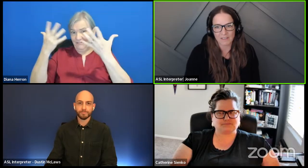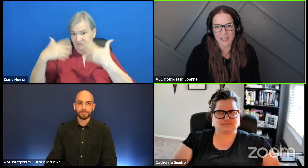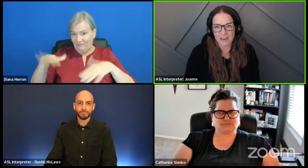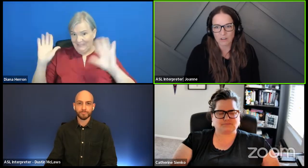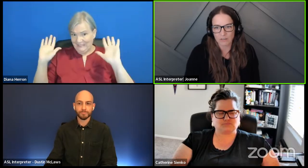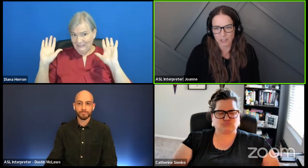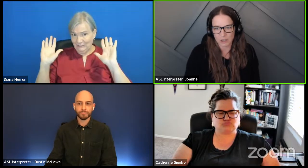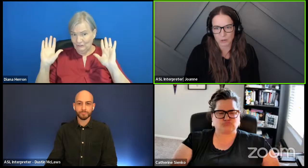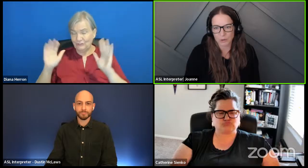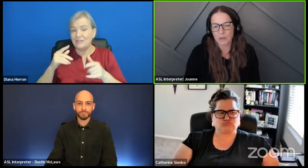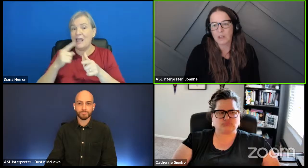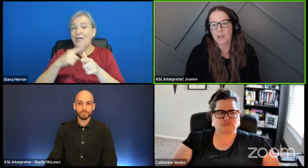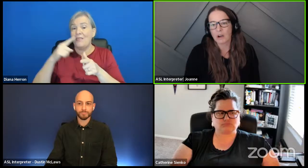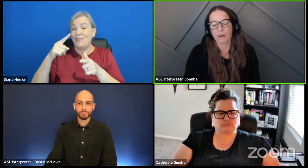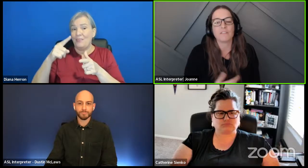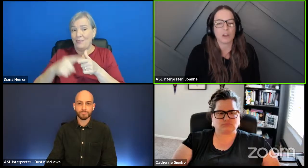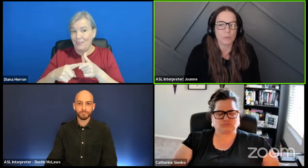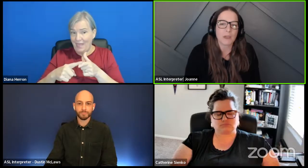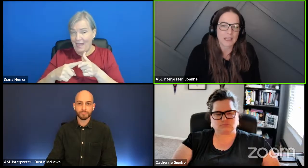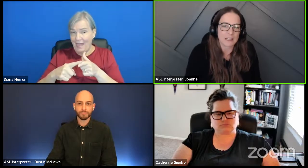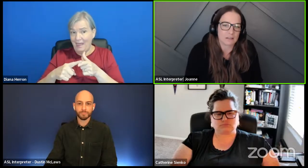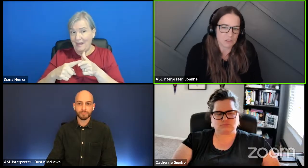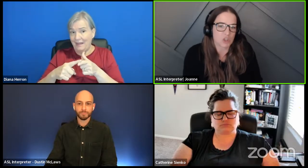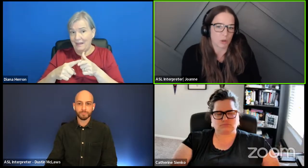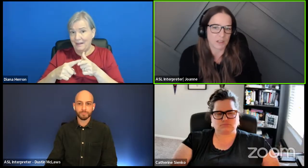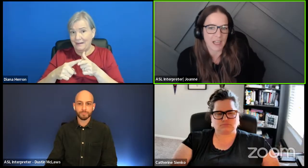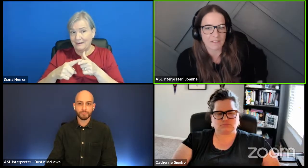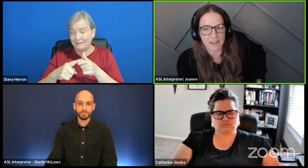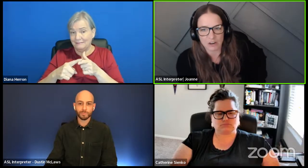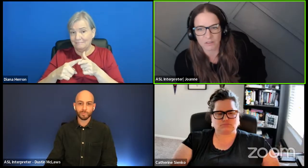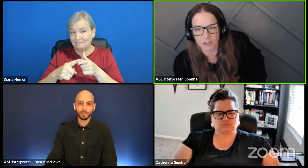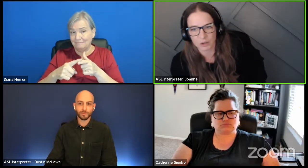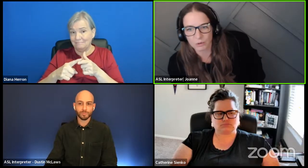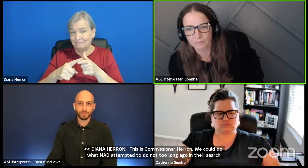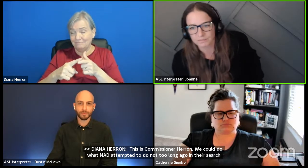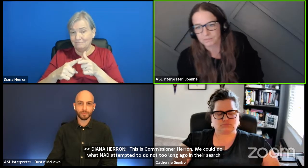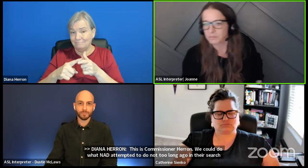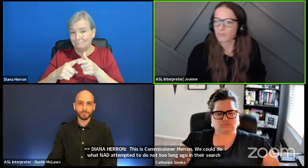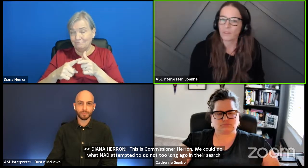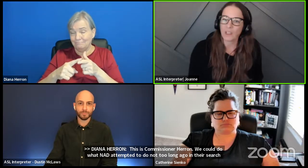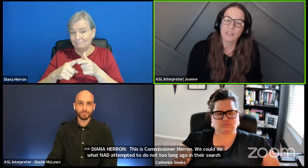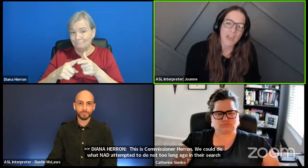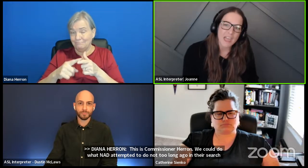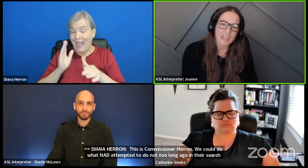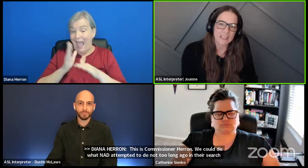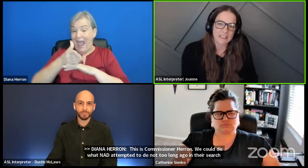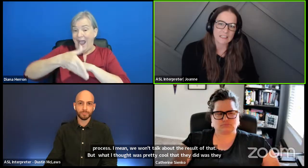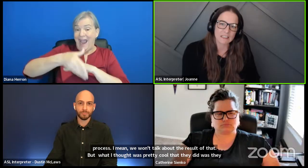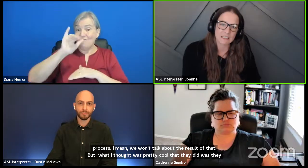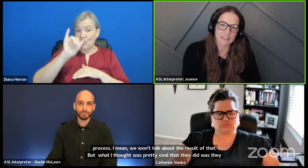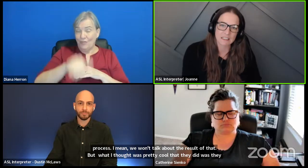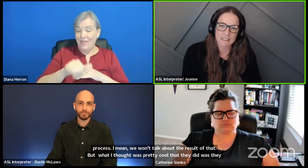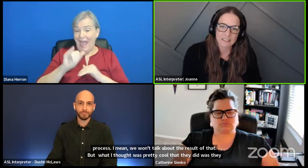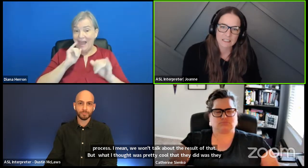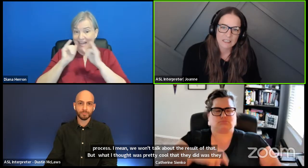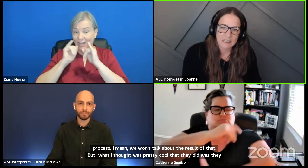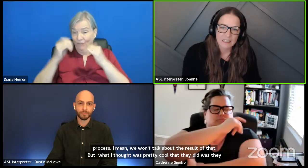the live interview, or film and show the live interview, and